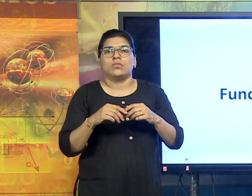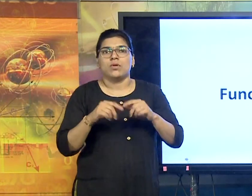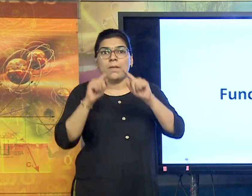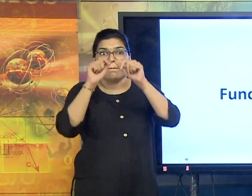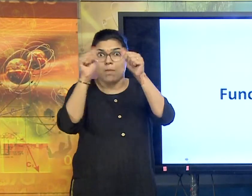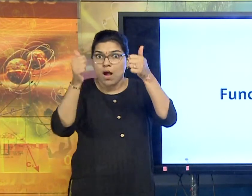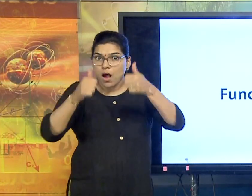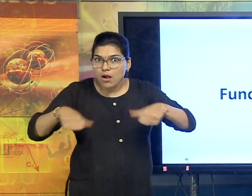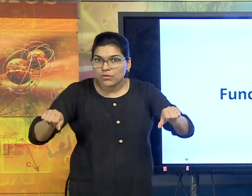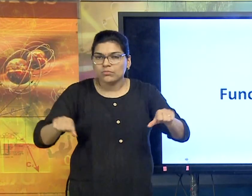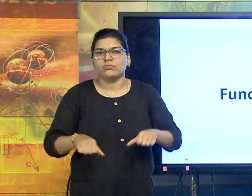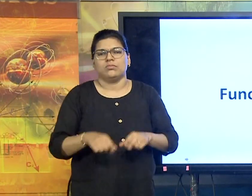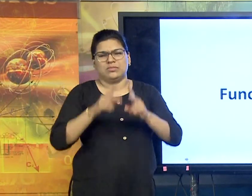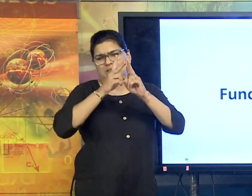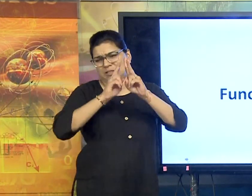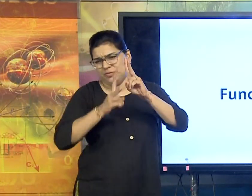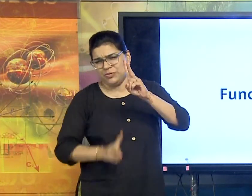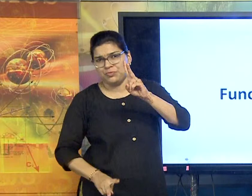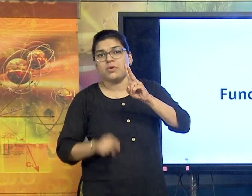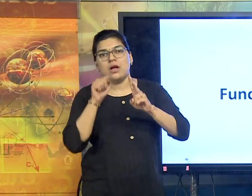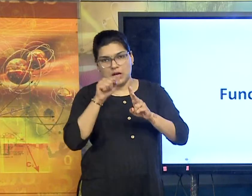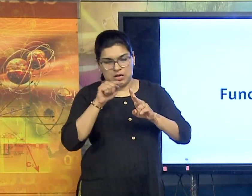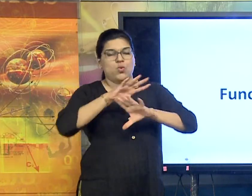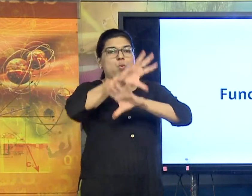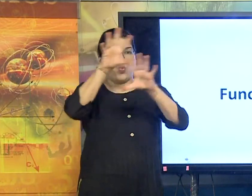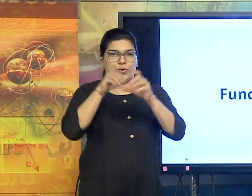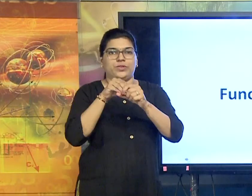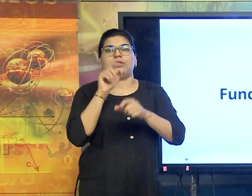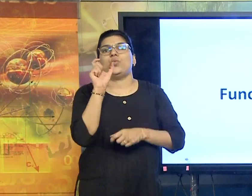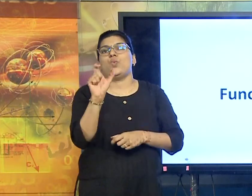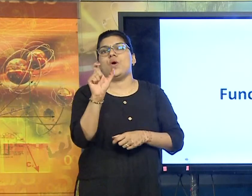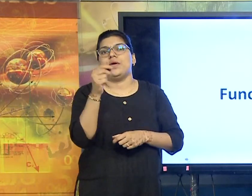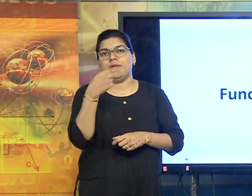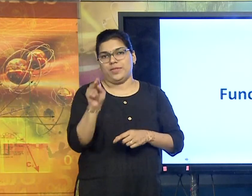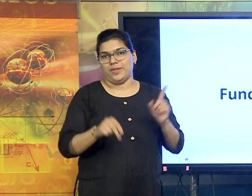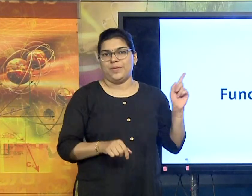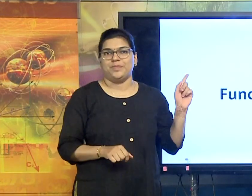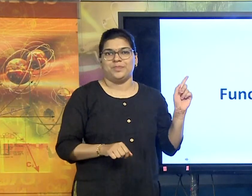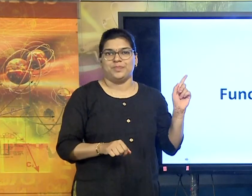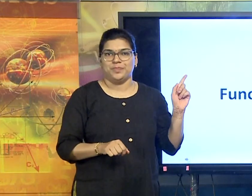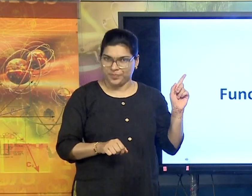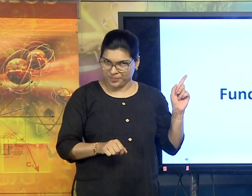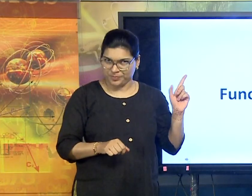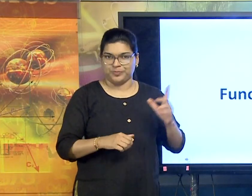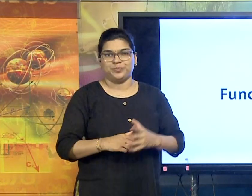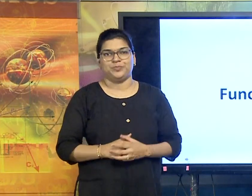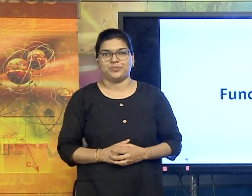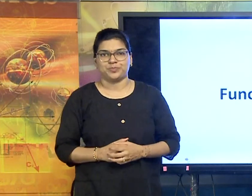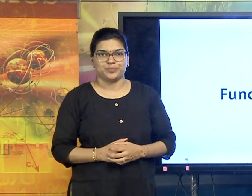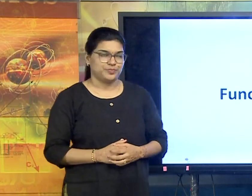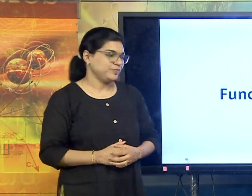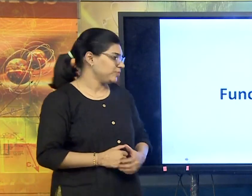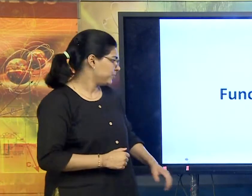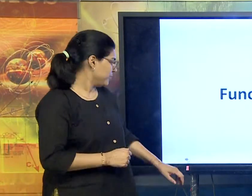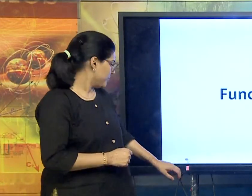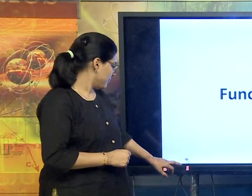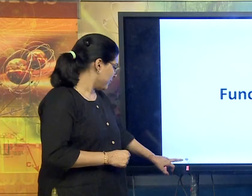is decrease in percentage or decrease in number. So all those mathematical calculations comes under this